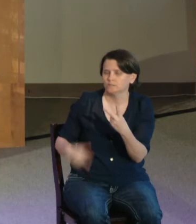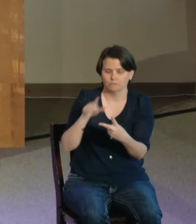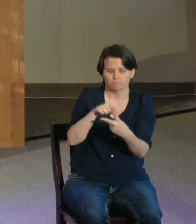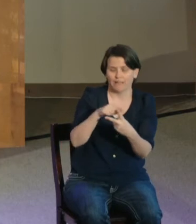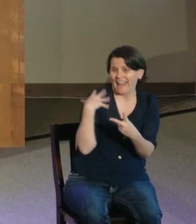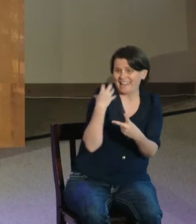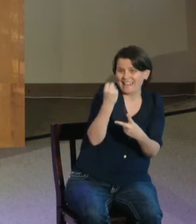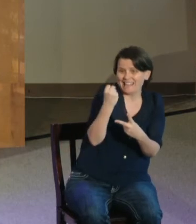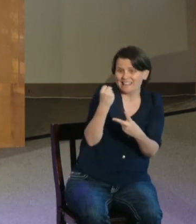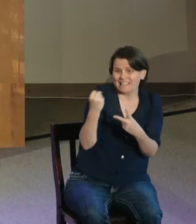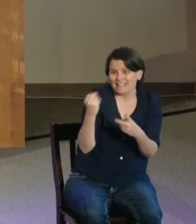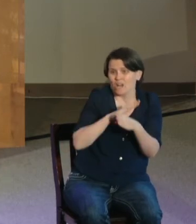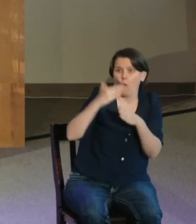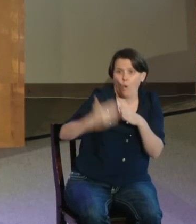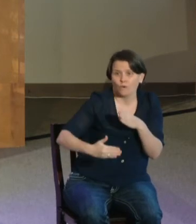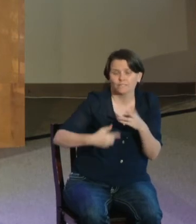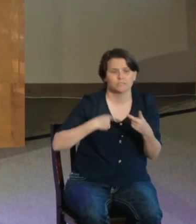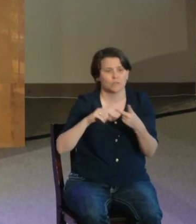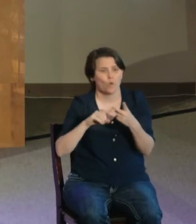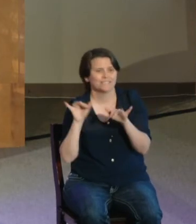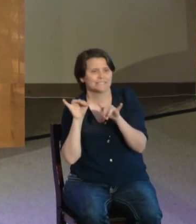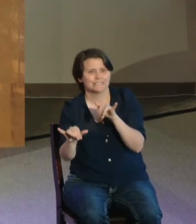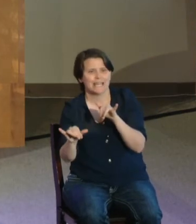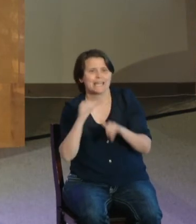remain in unforgiveness and blame.